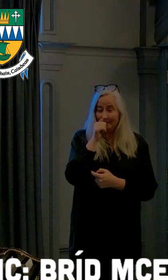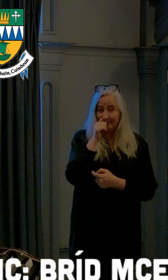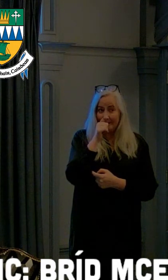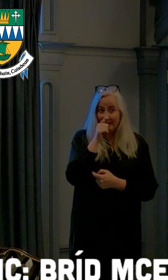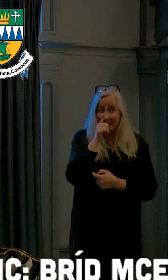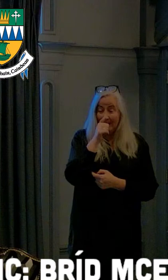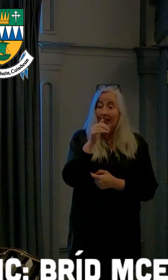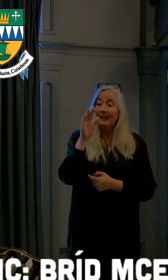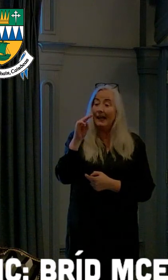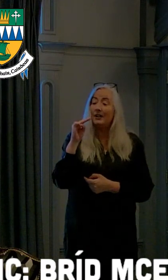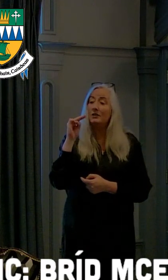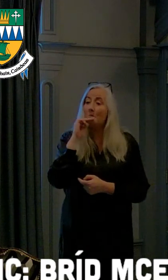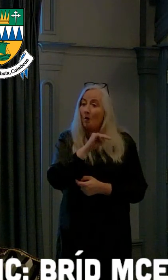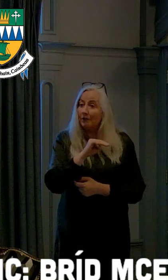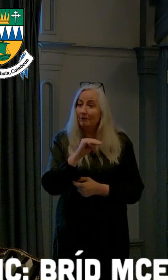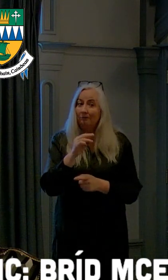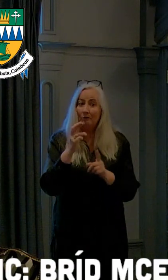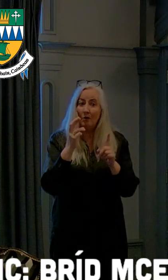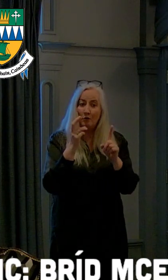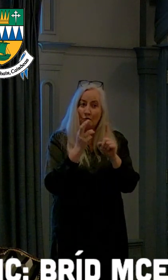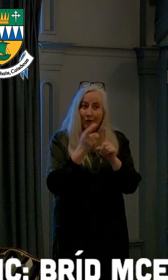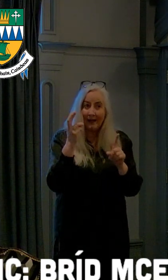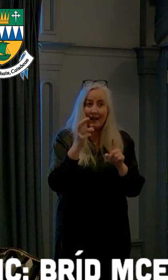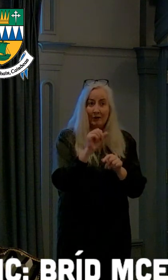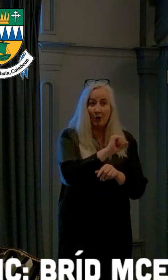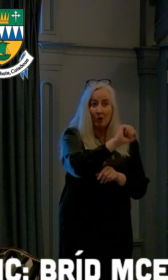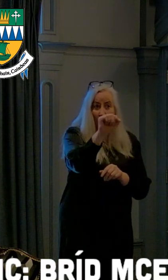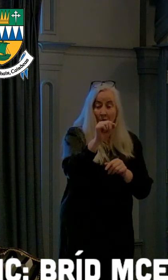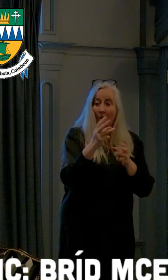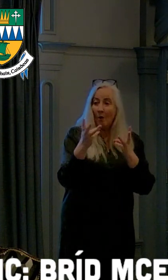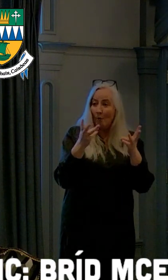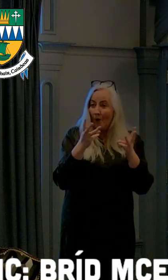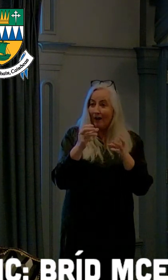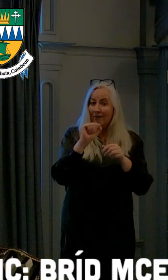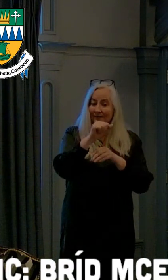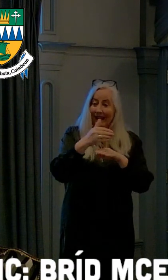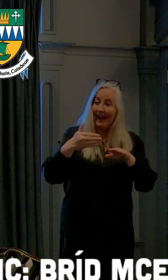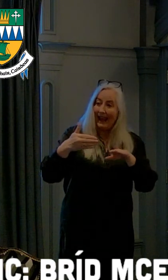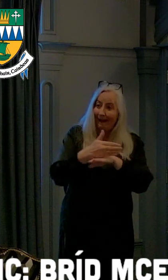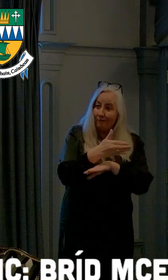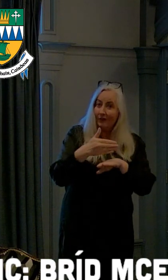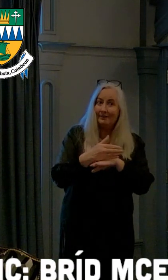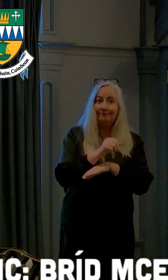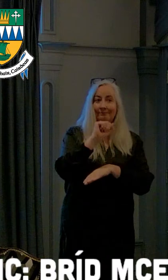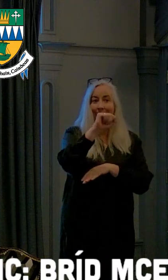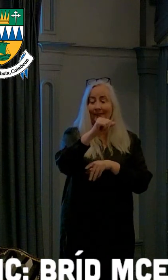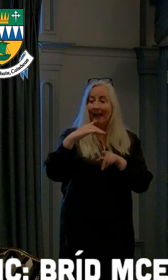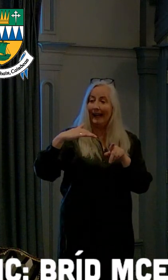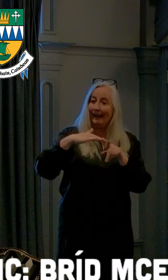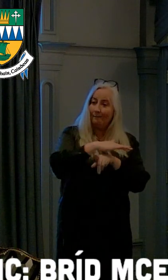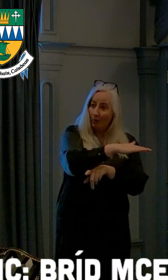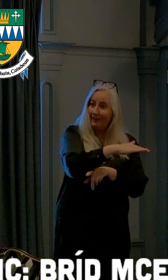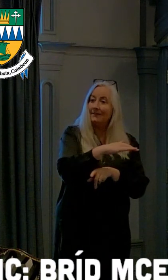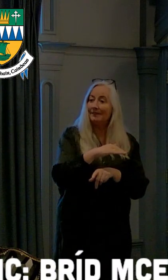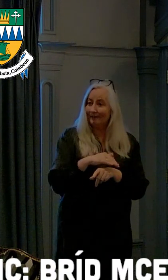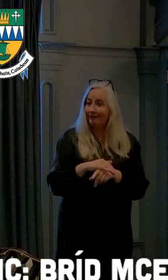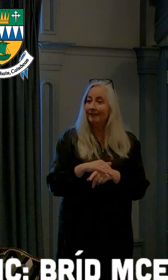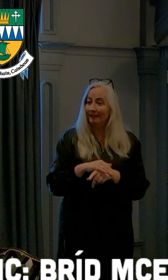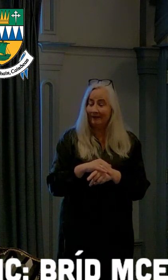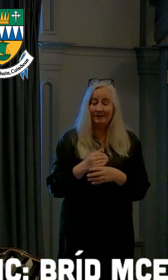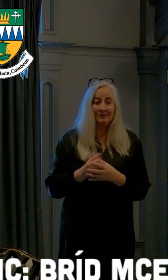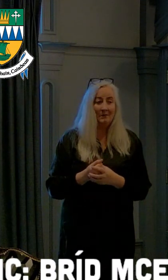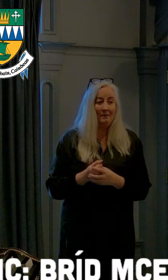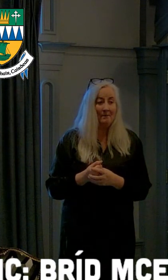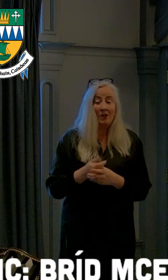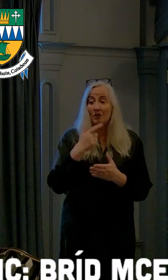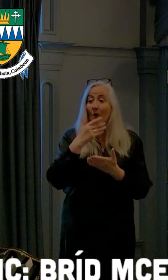it's important that we recognise your work, your effort, your influence, and even some of the examples that you demonstrated there, Anne-Marie, on